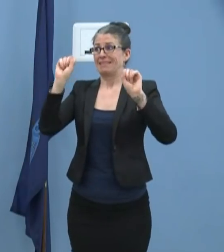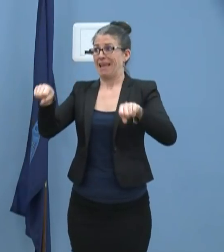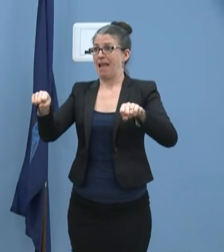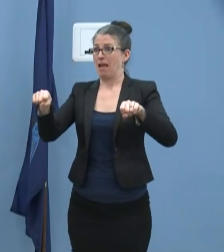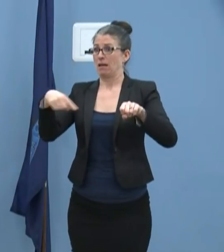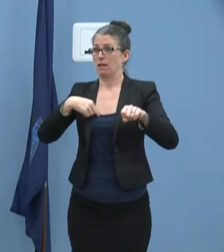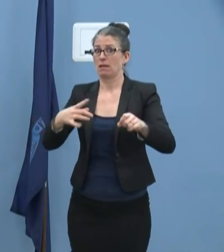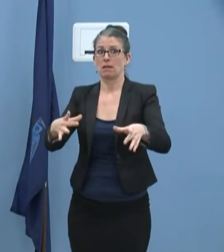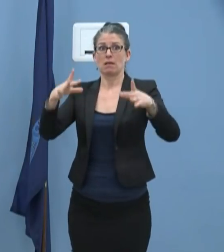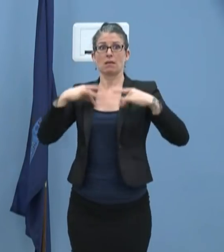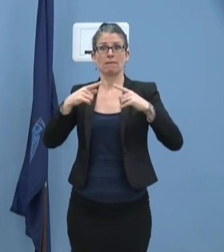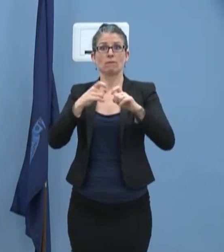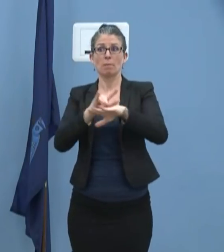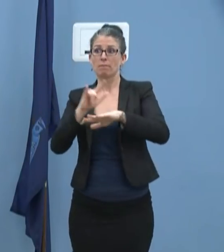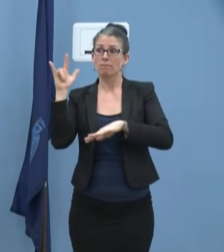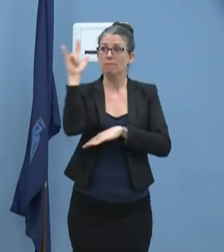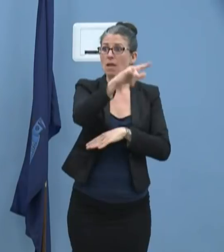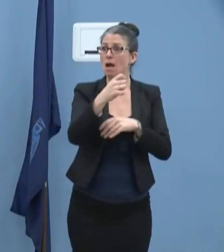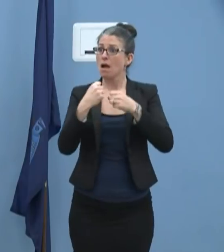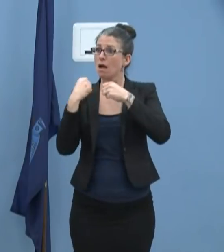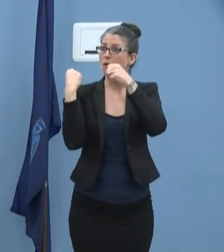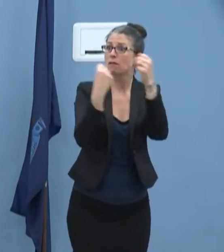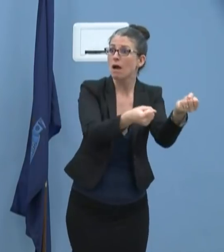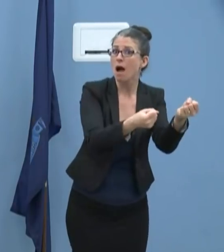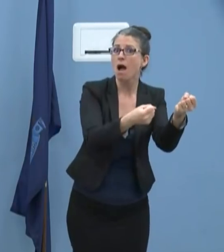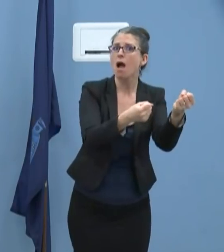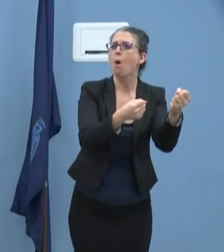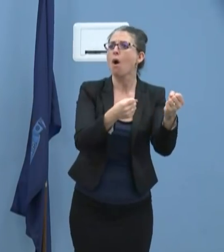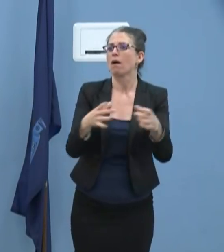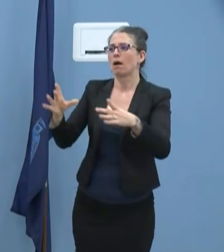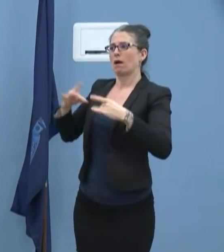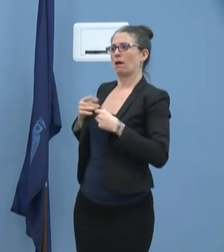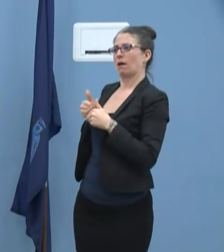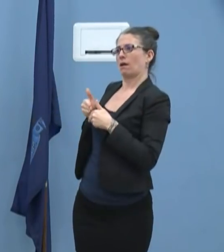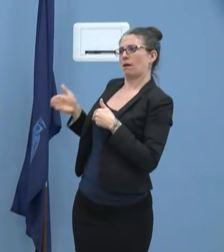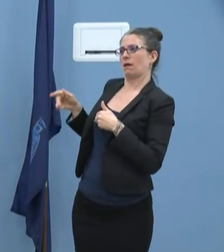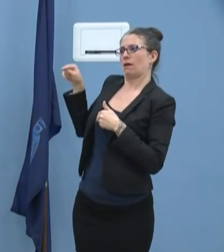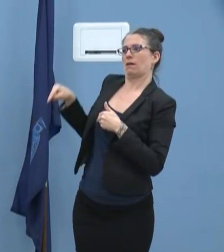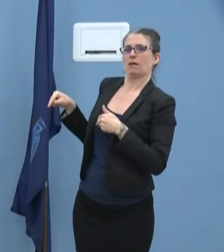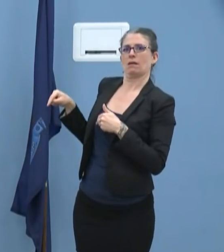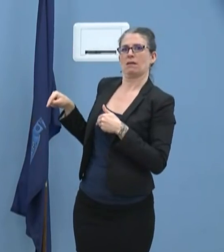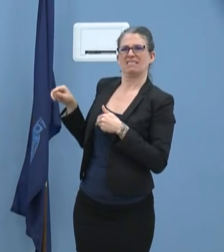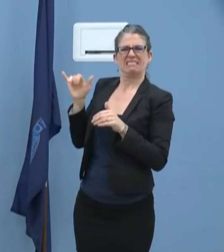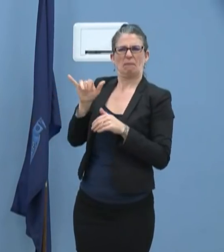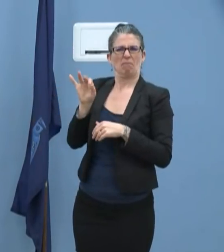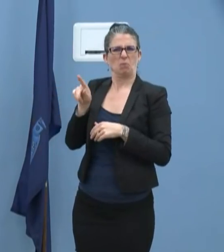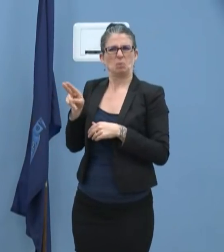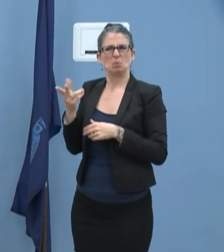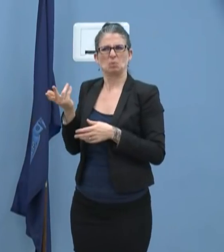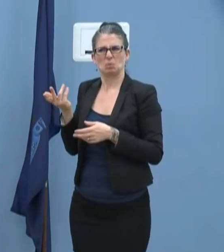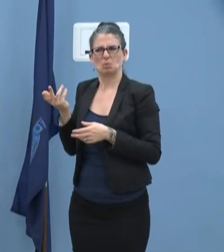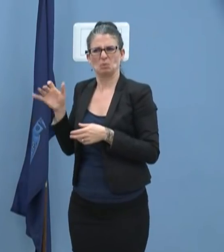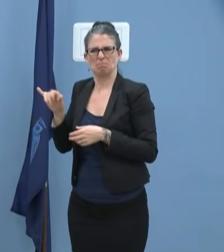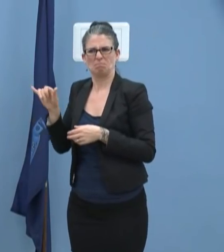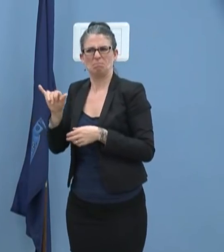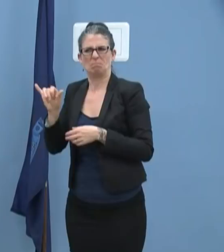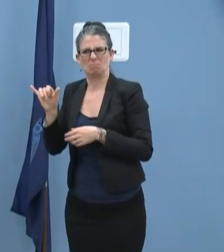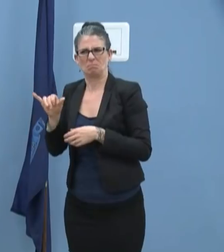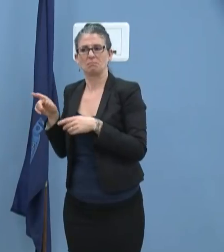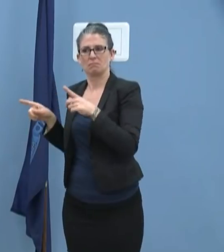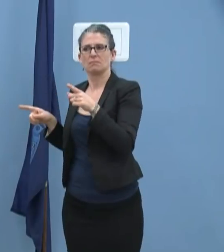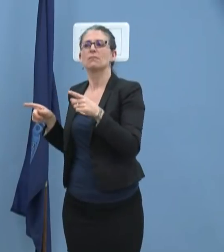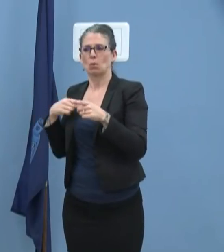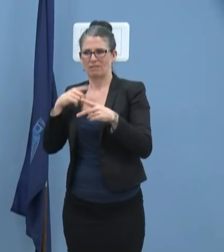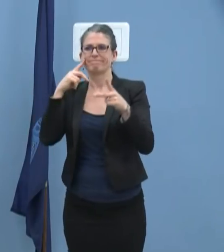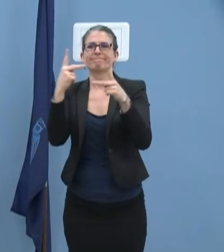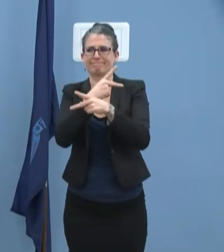you who traveled somewhere recently. And that's what we've seen in Cumberland County. And given what we've seen elsewhere, what we expect to happen